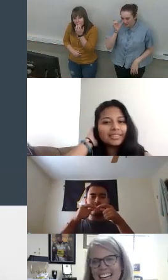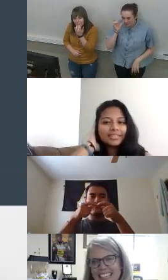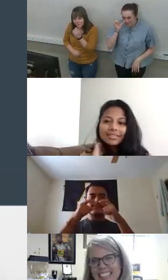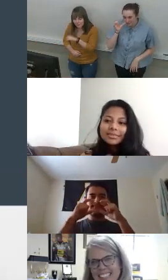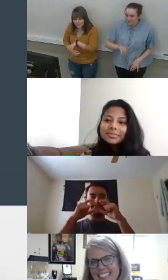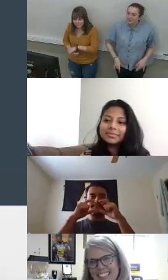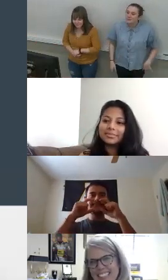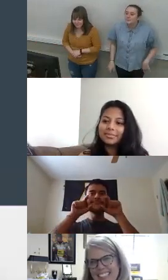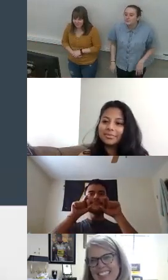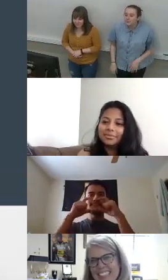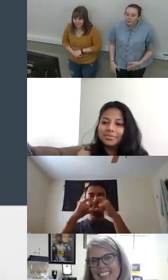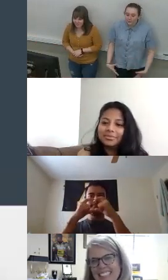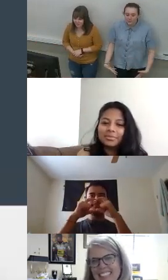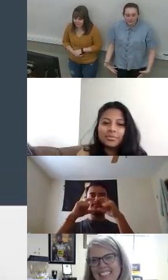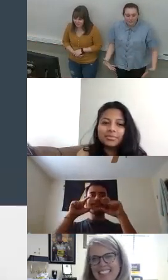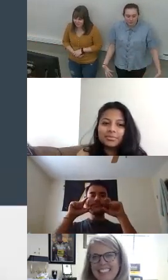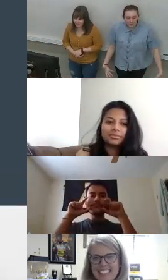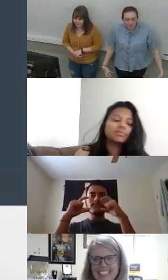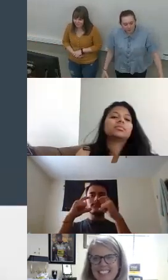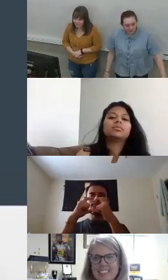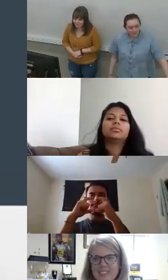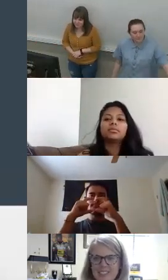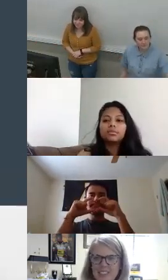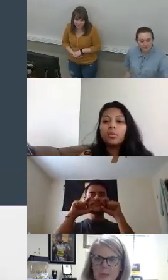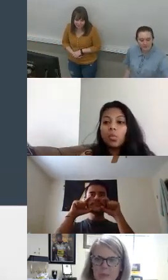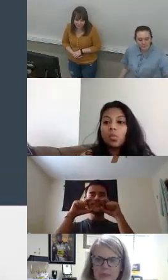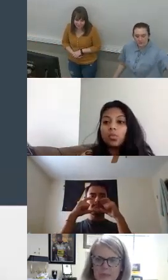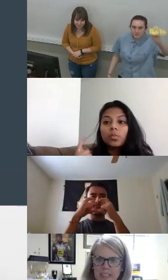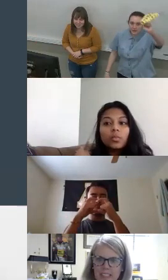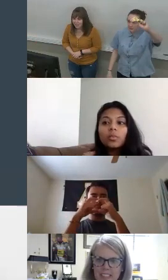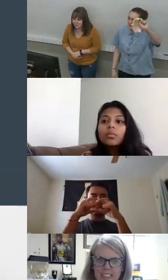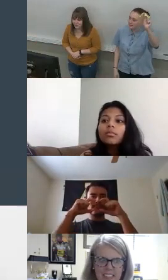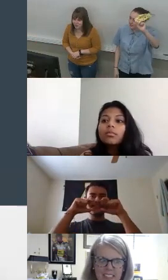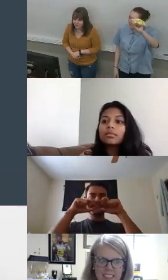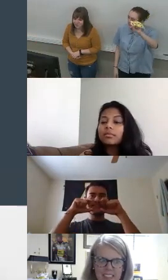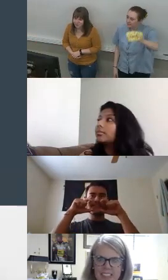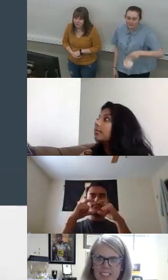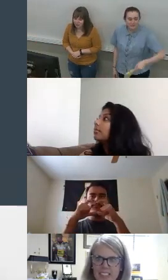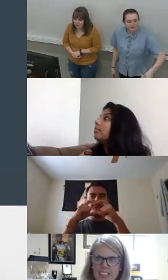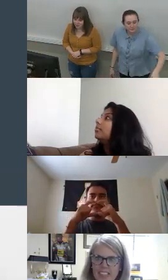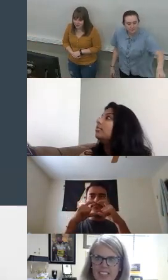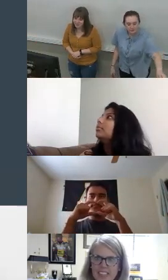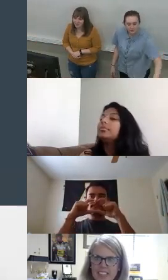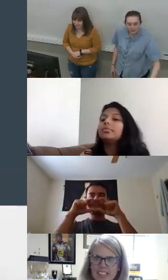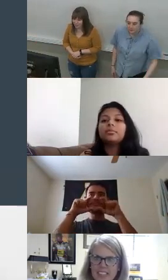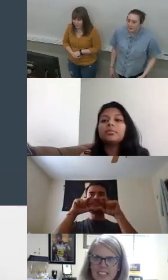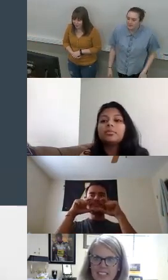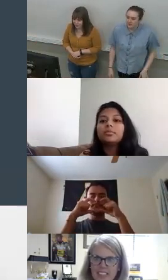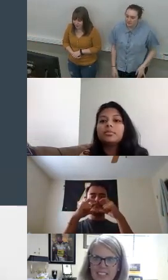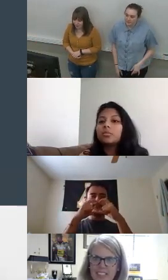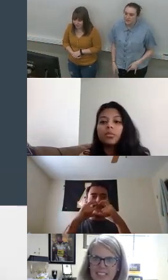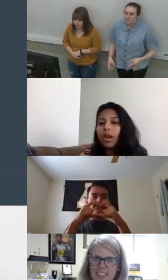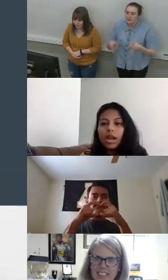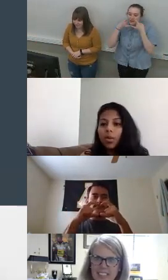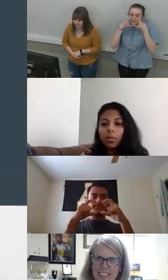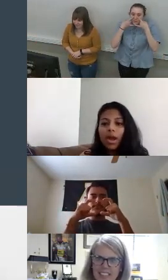normal. So one thing super important, have your handy dandy mask. Wear your mask. Wear your mask. Wear your